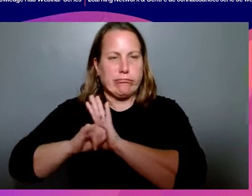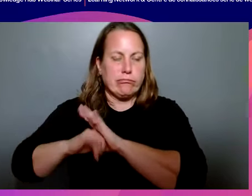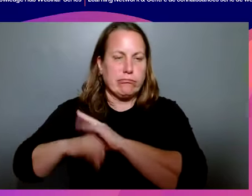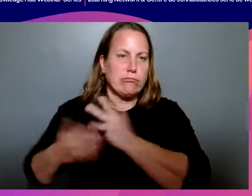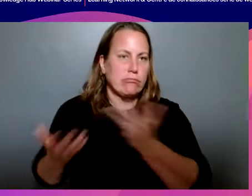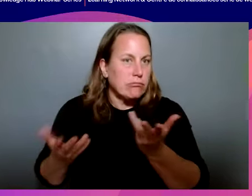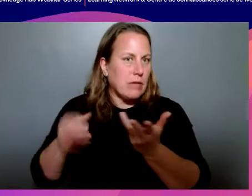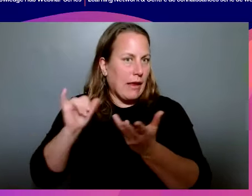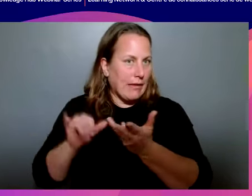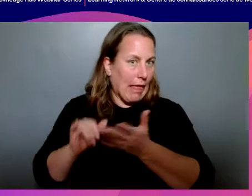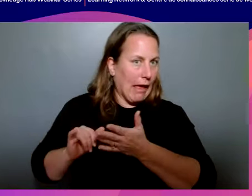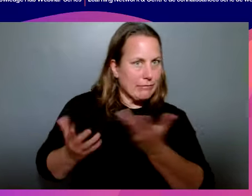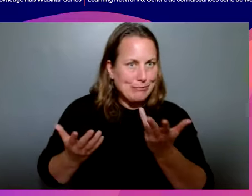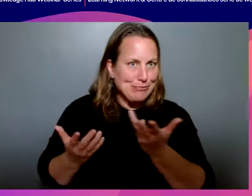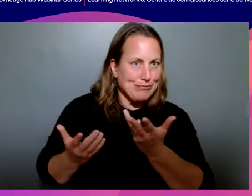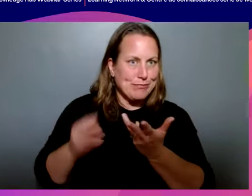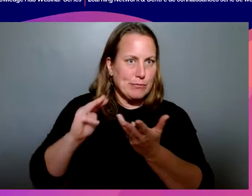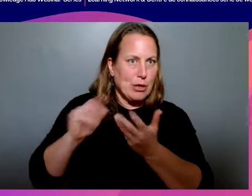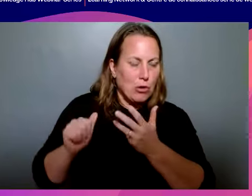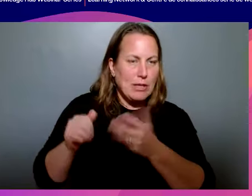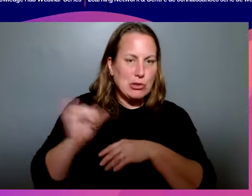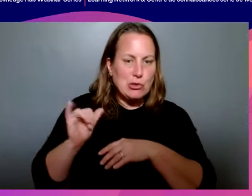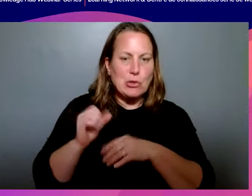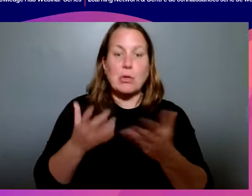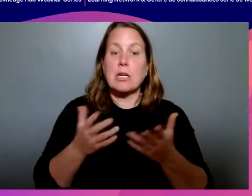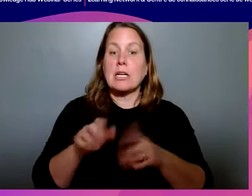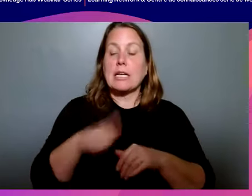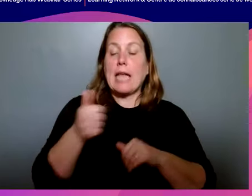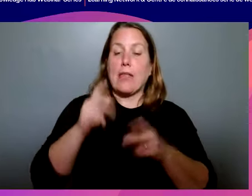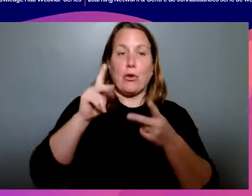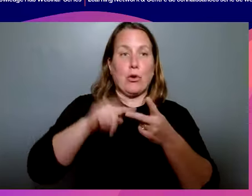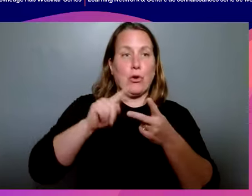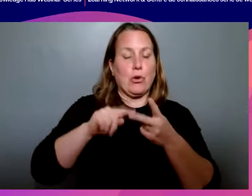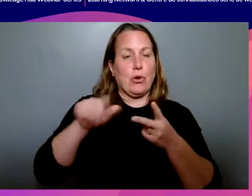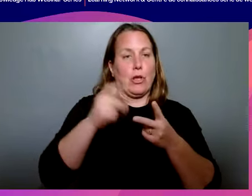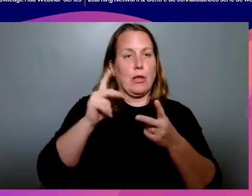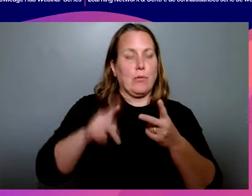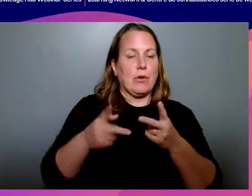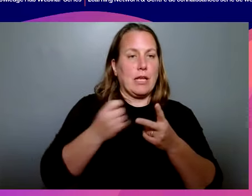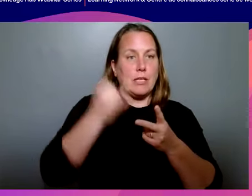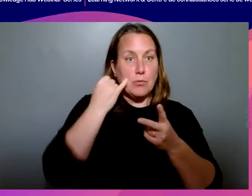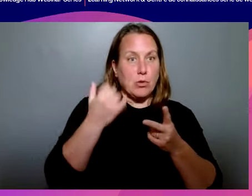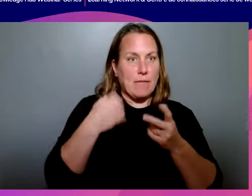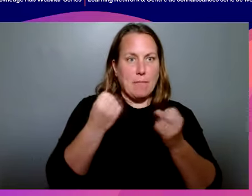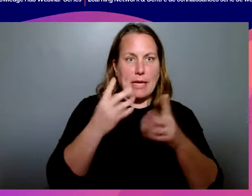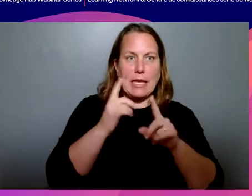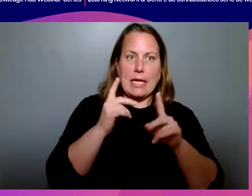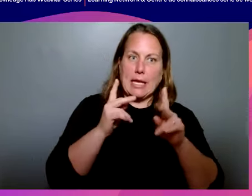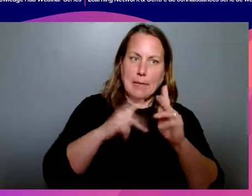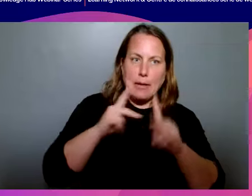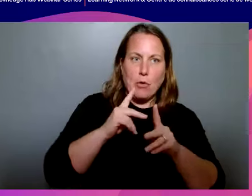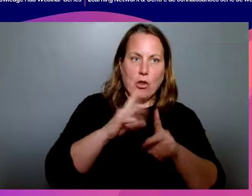And someone else asked, when there are many persons who are part of the community, they may not just be